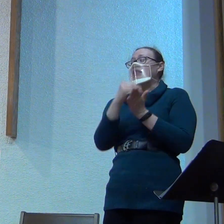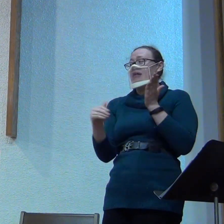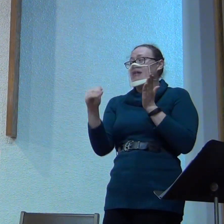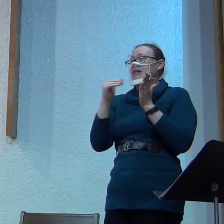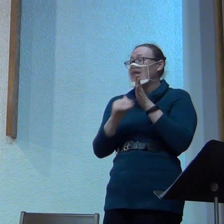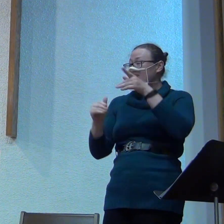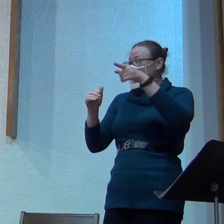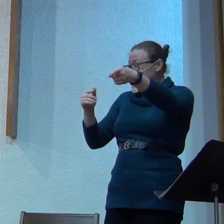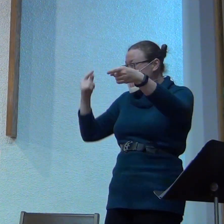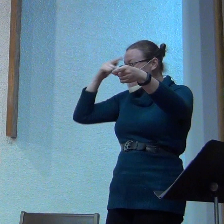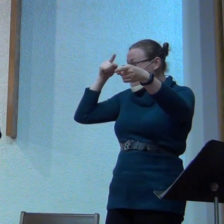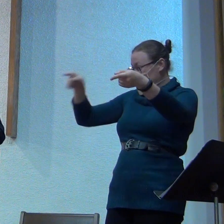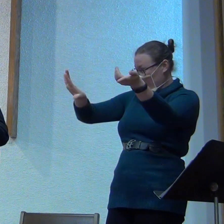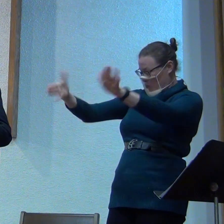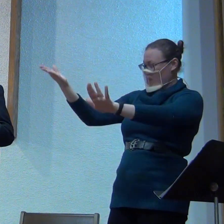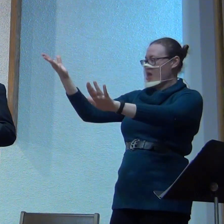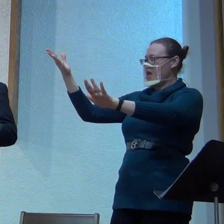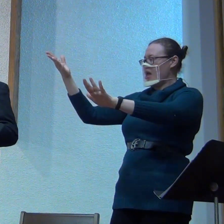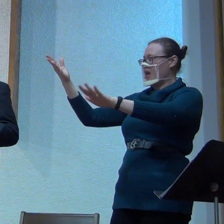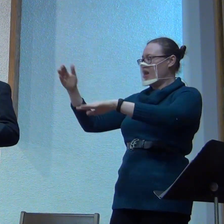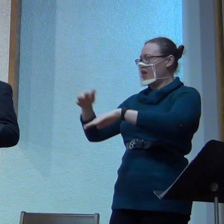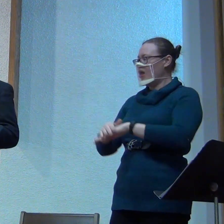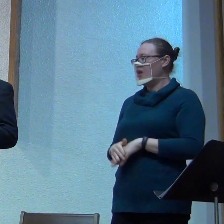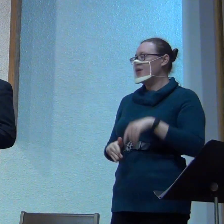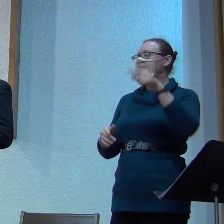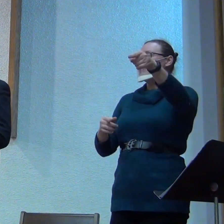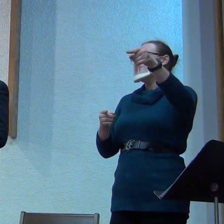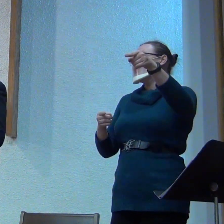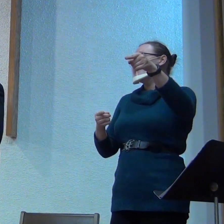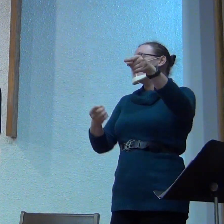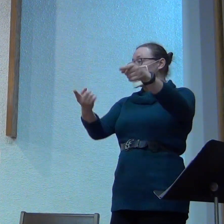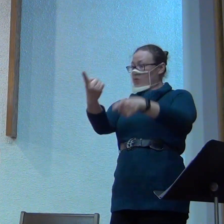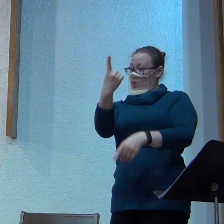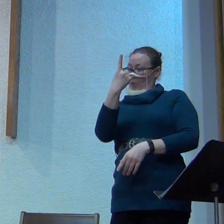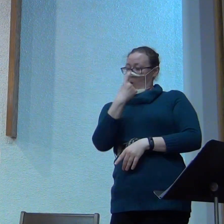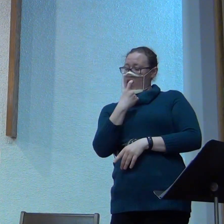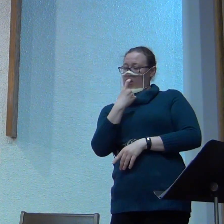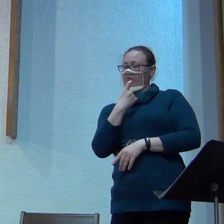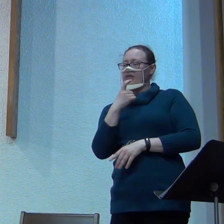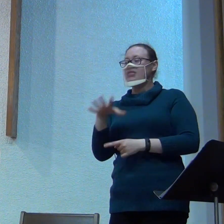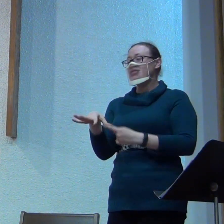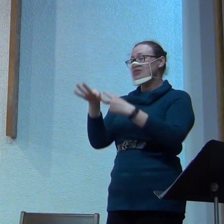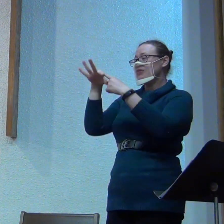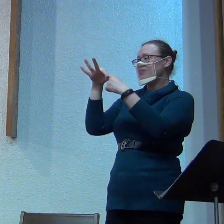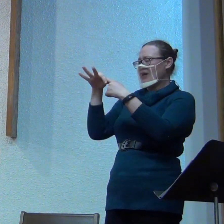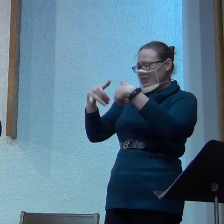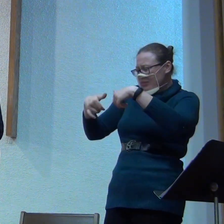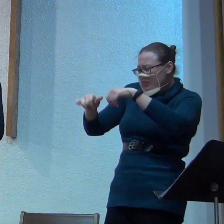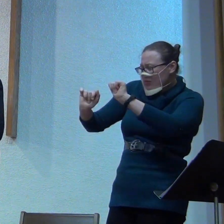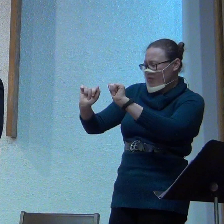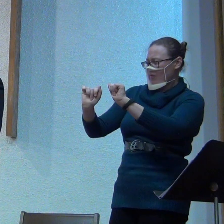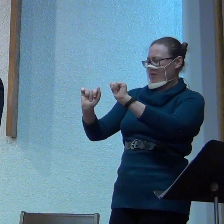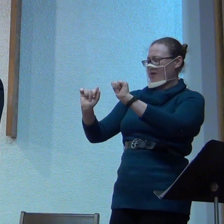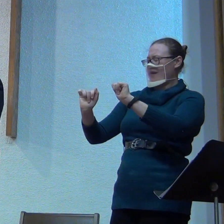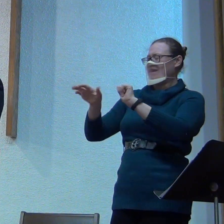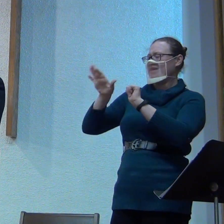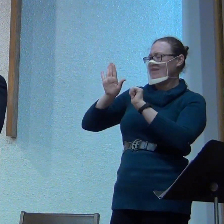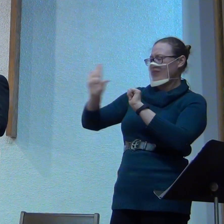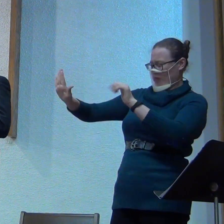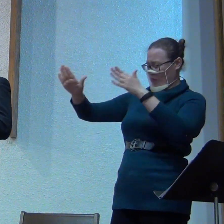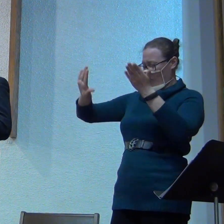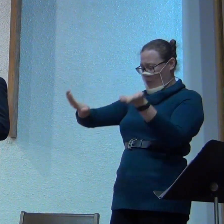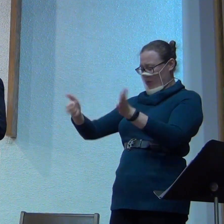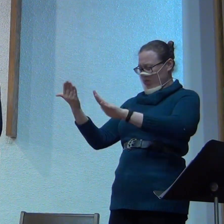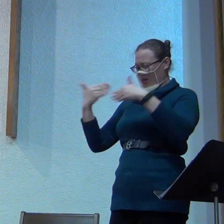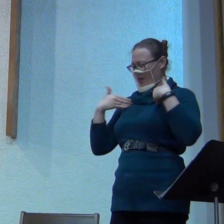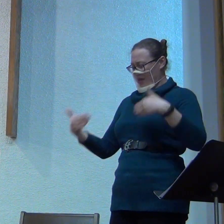She thinks that you are dead, and she is asking that a special effort be made to